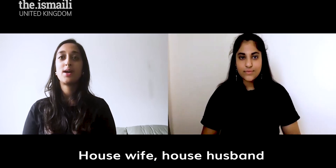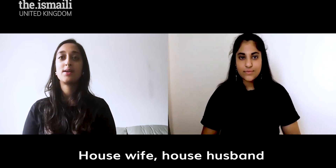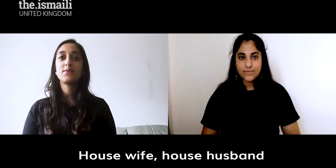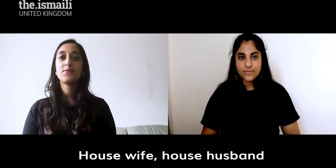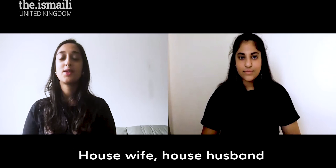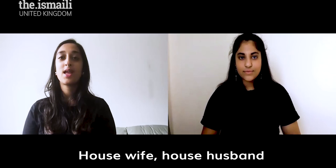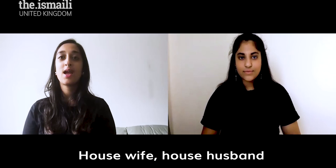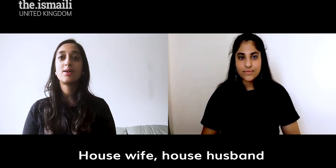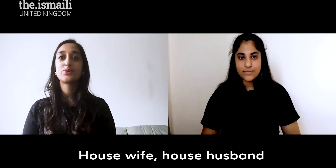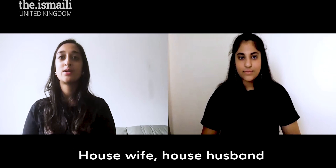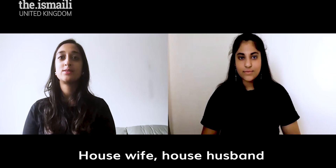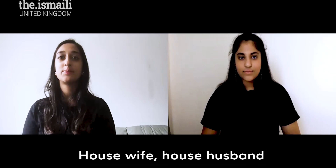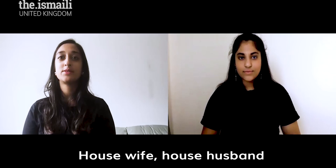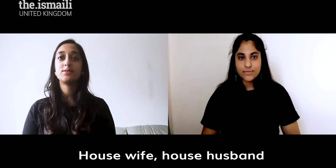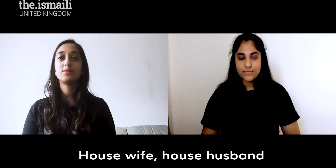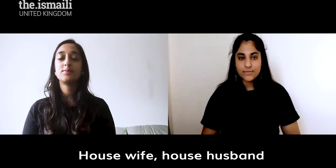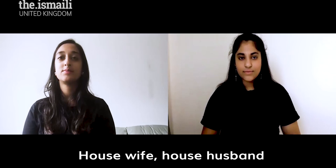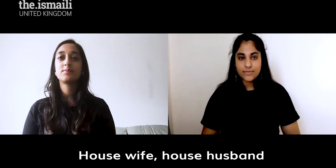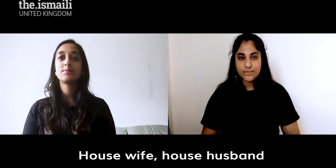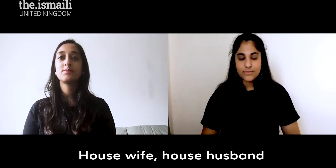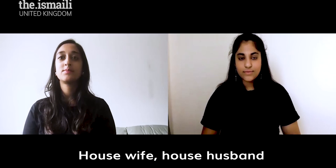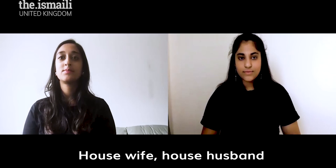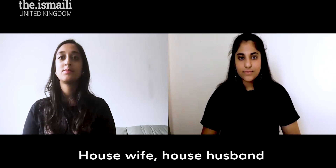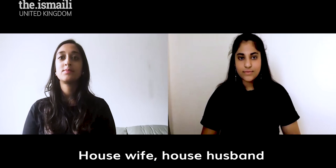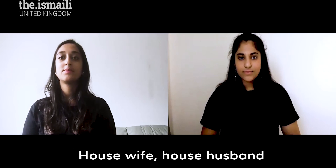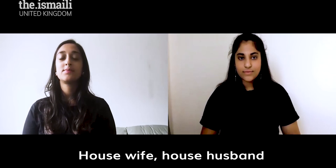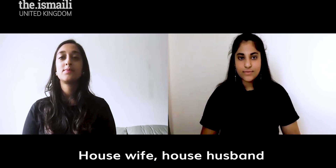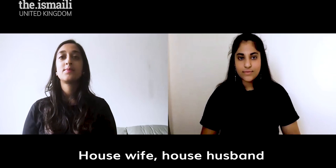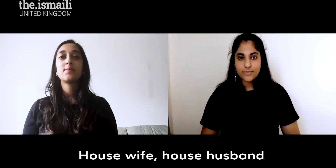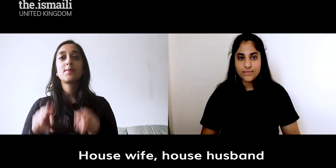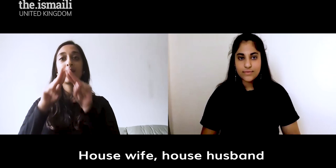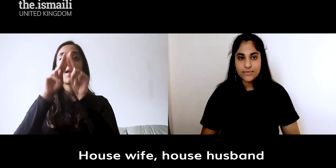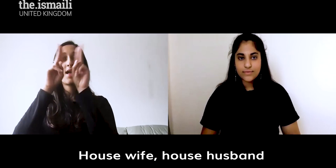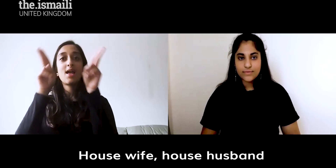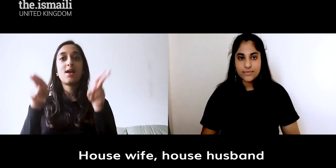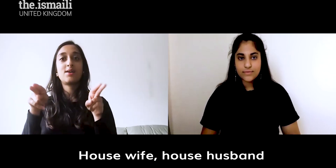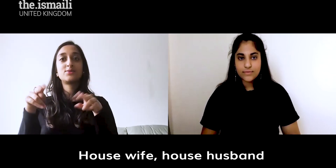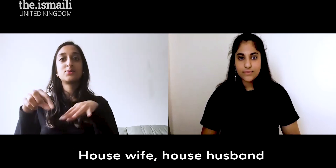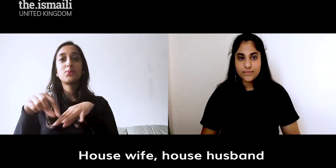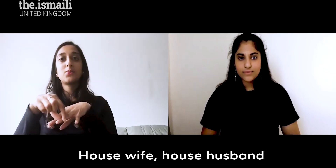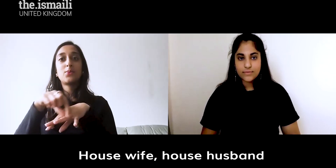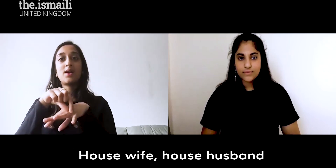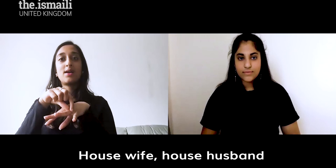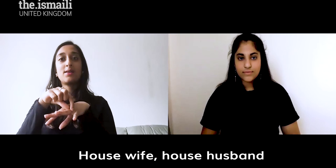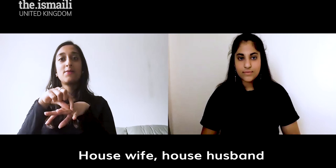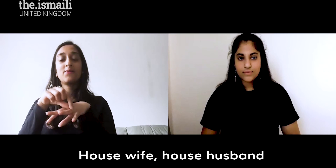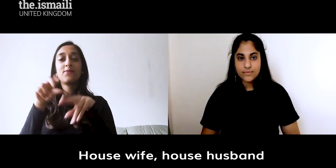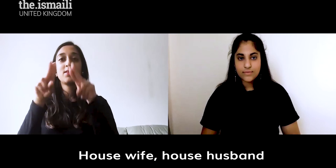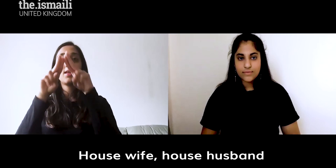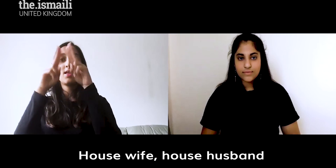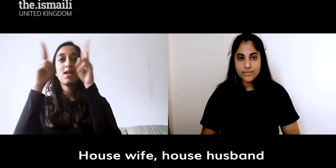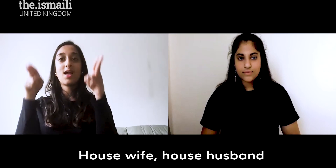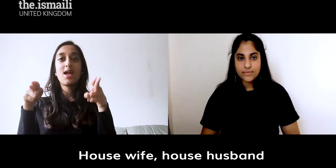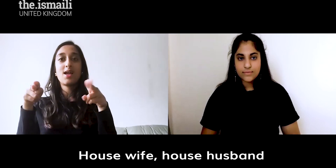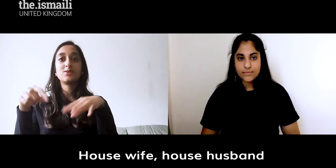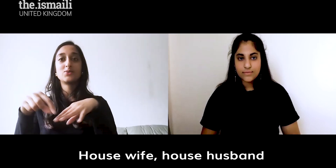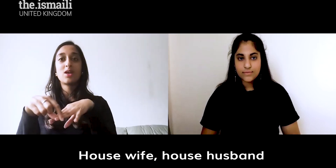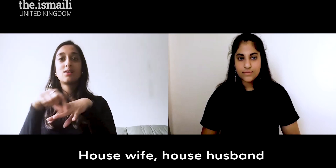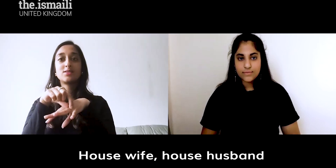Housewife. Housewife. Housewife. Hard